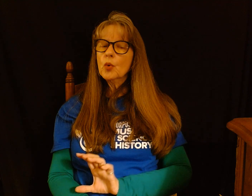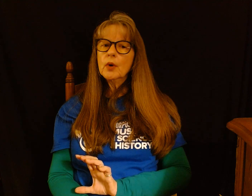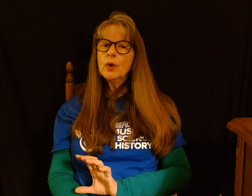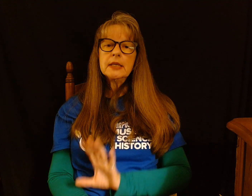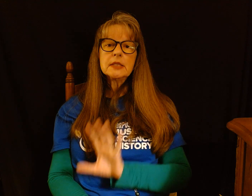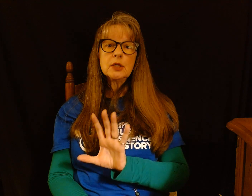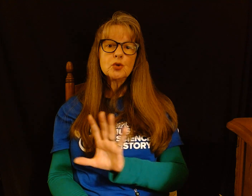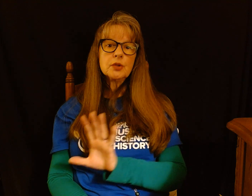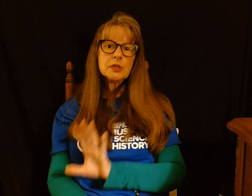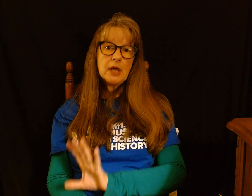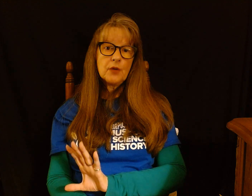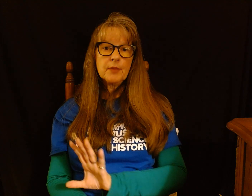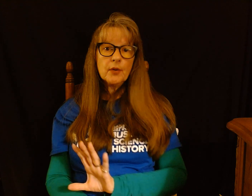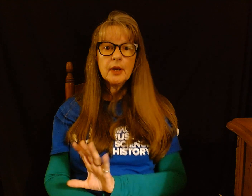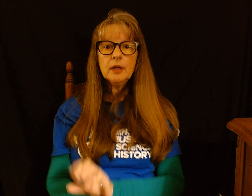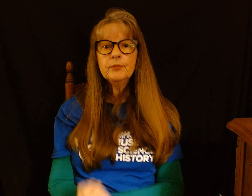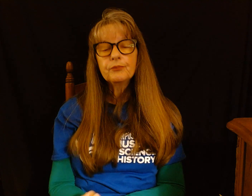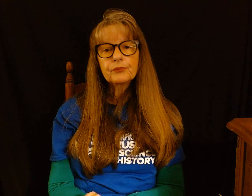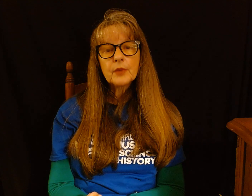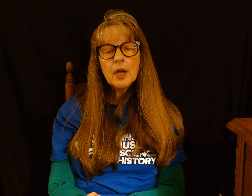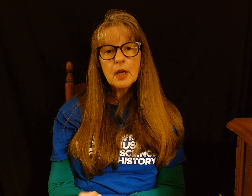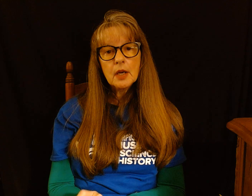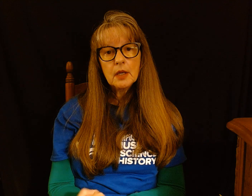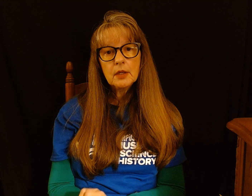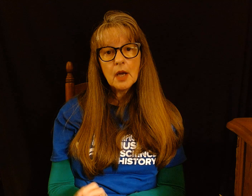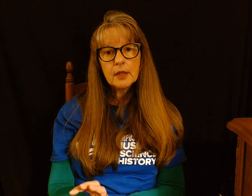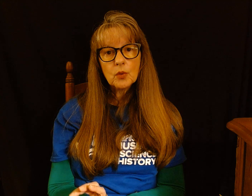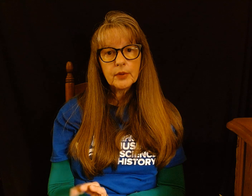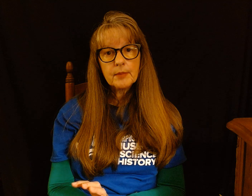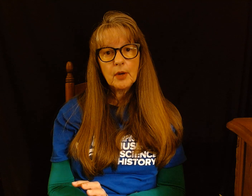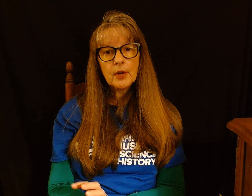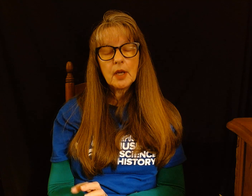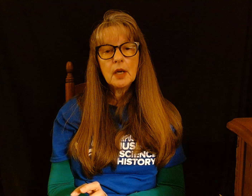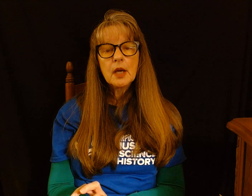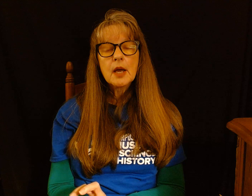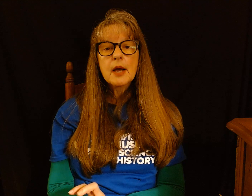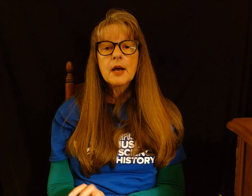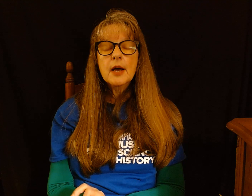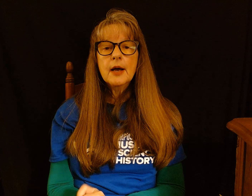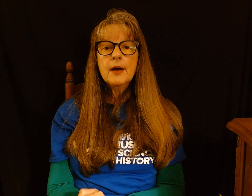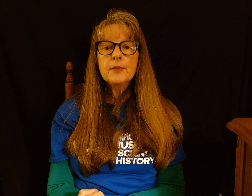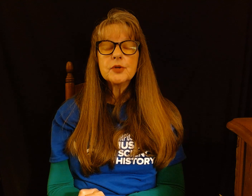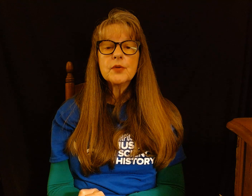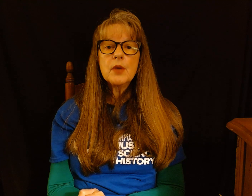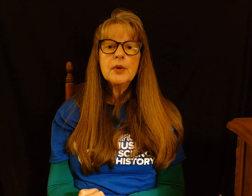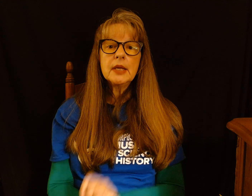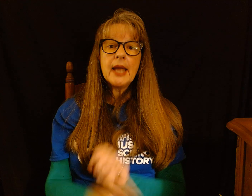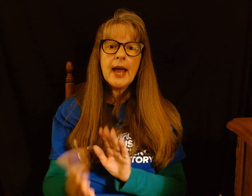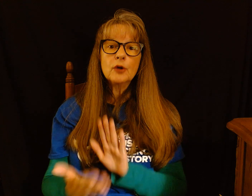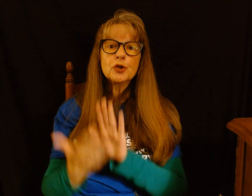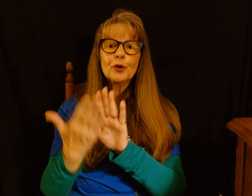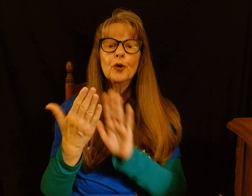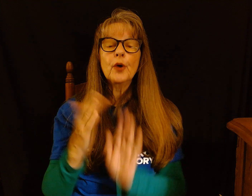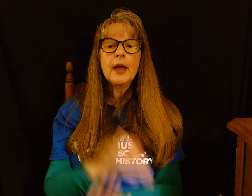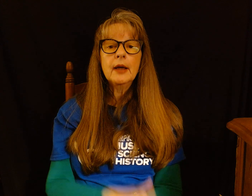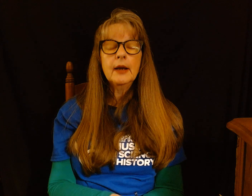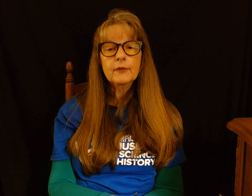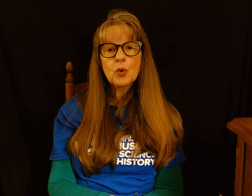in Central and South America, not in North America. So they would encounter, and of